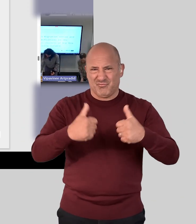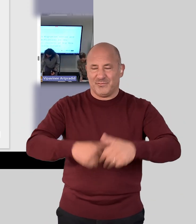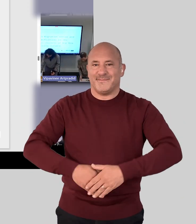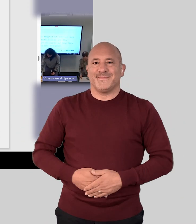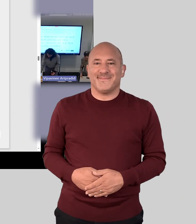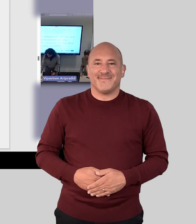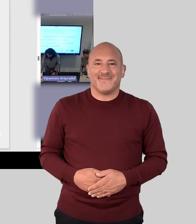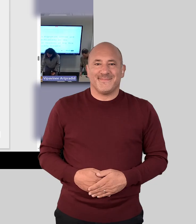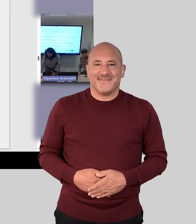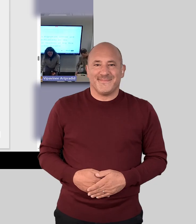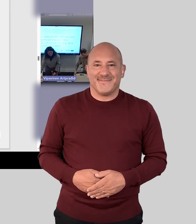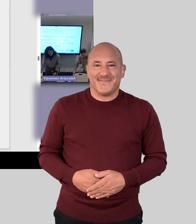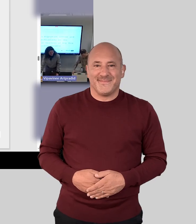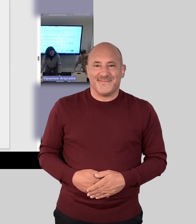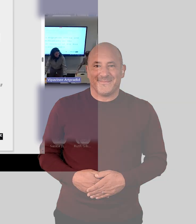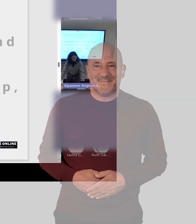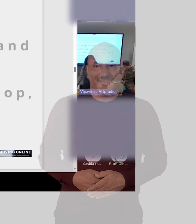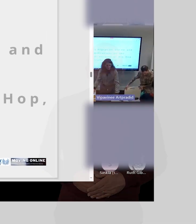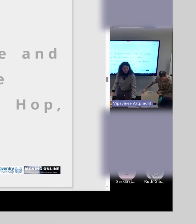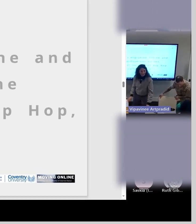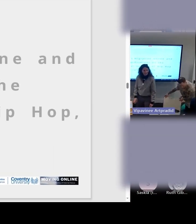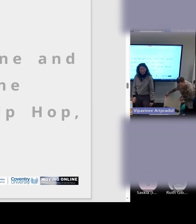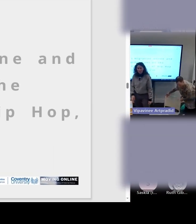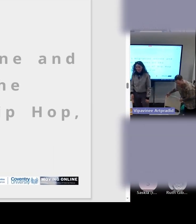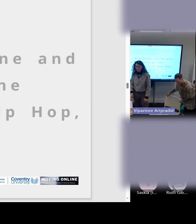Cheers. Okay.